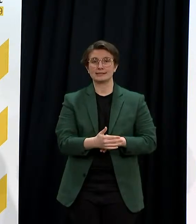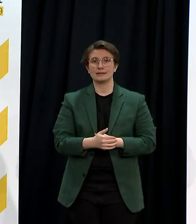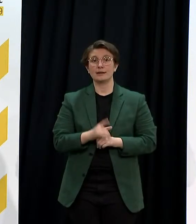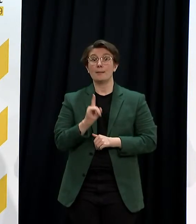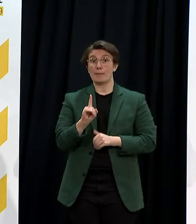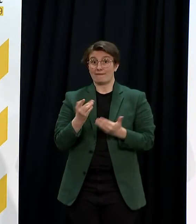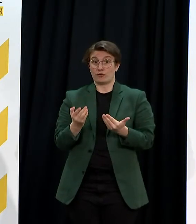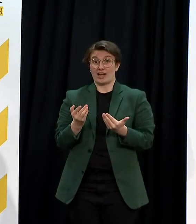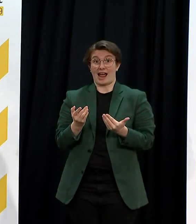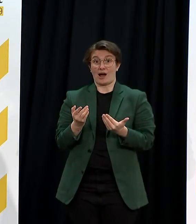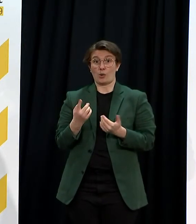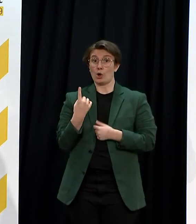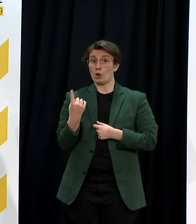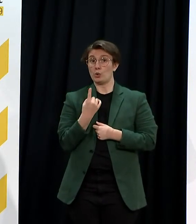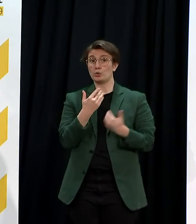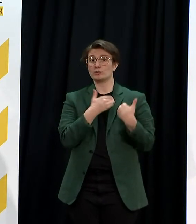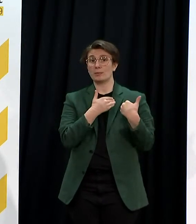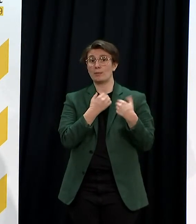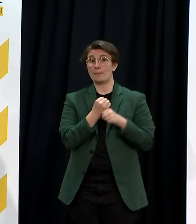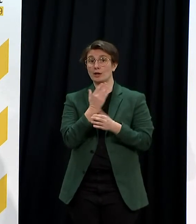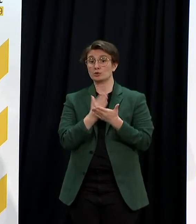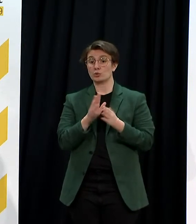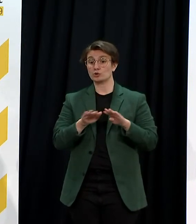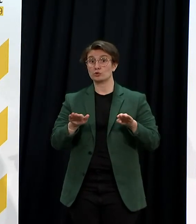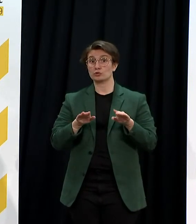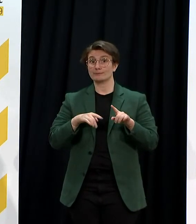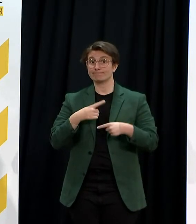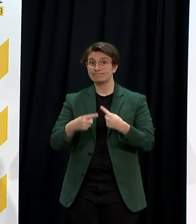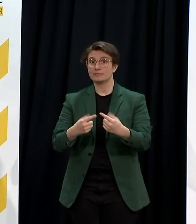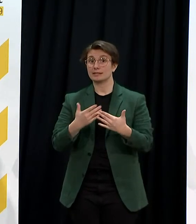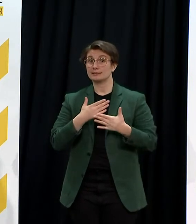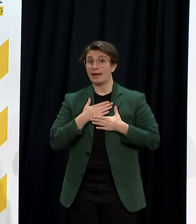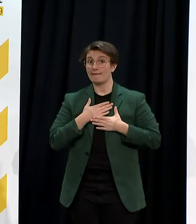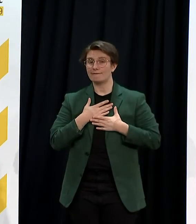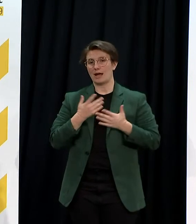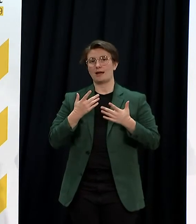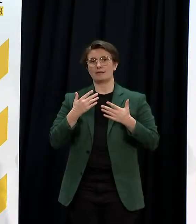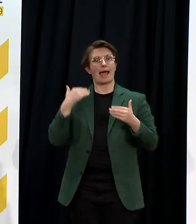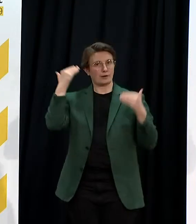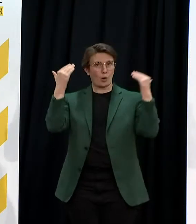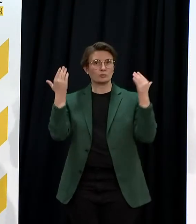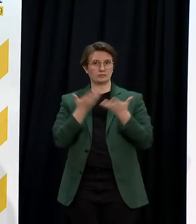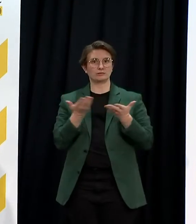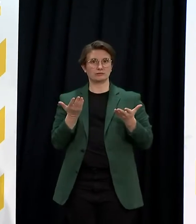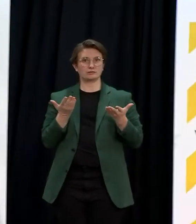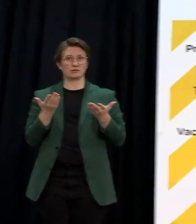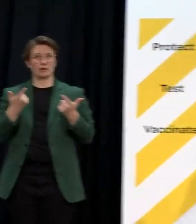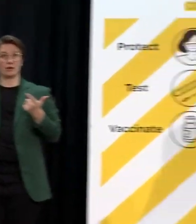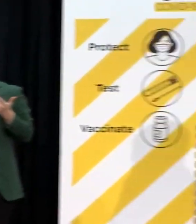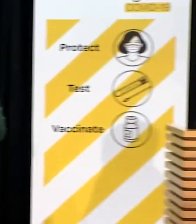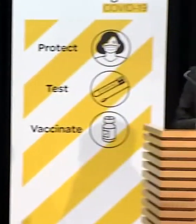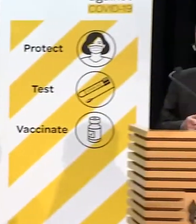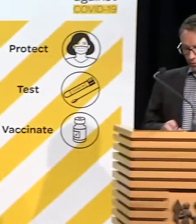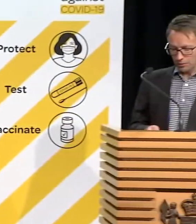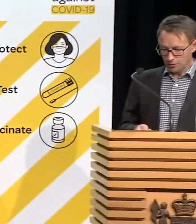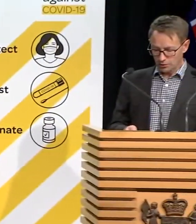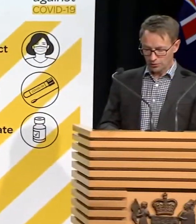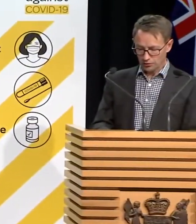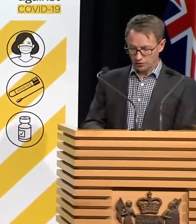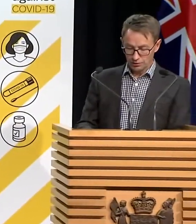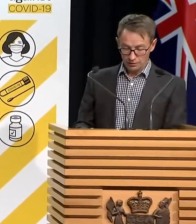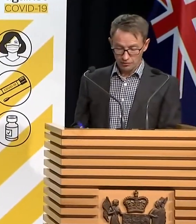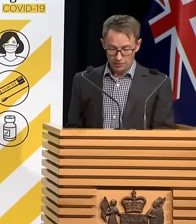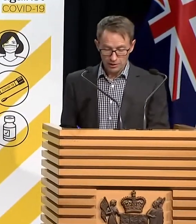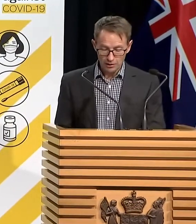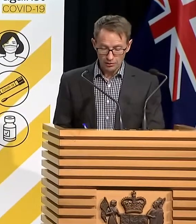keep our children safe are us. By being vaccinated, we protect them. The only information I've got at the moment